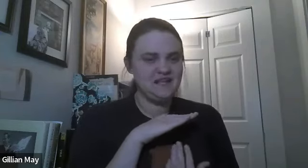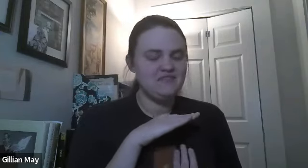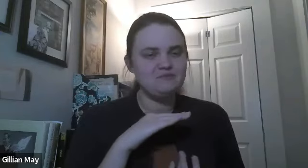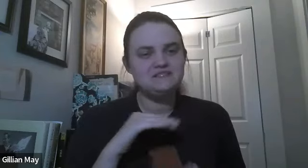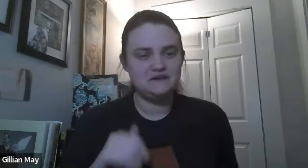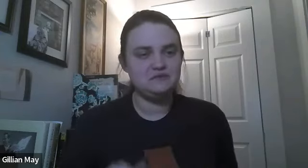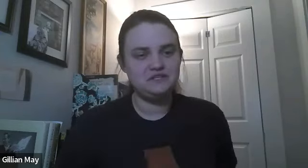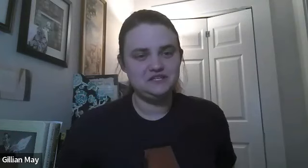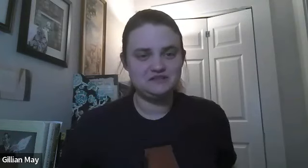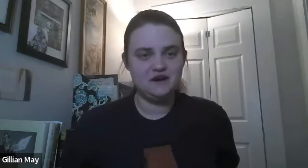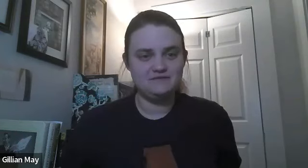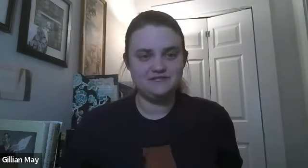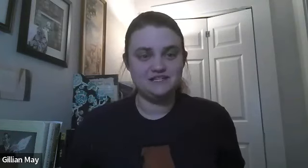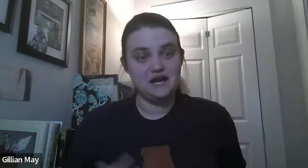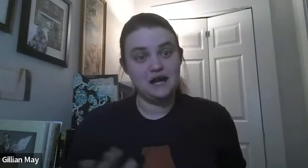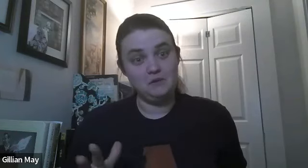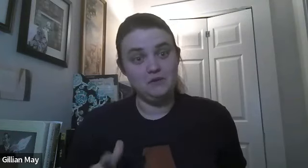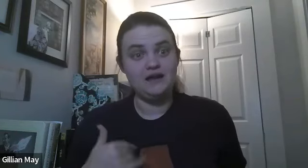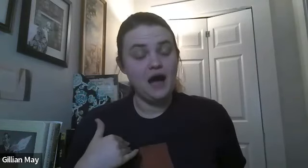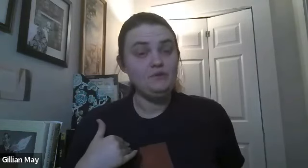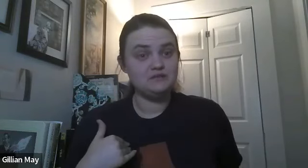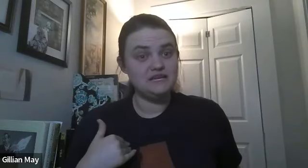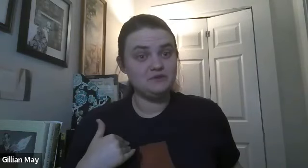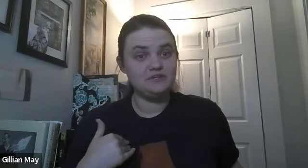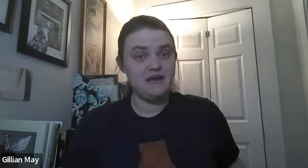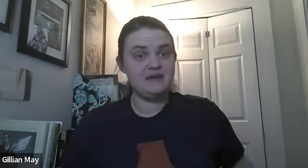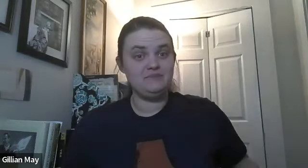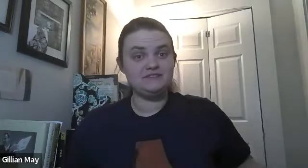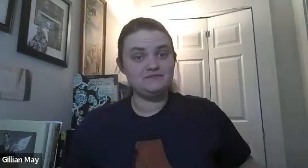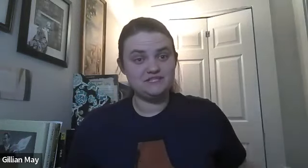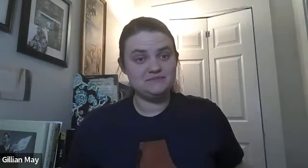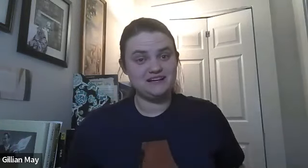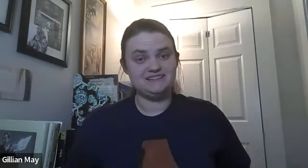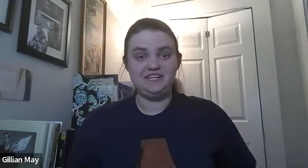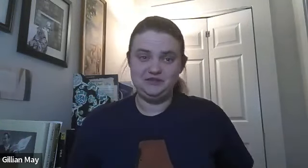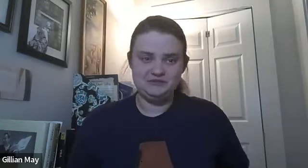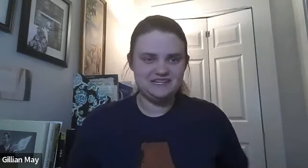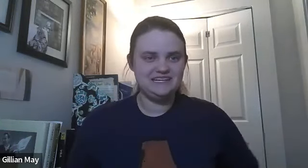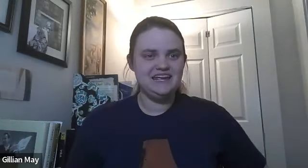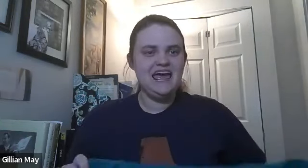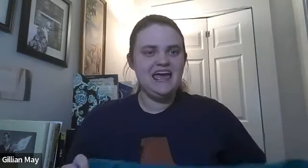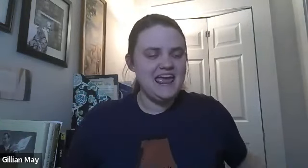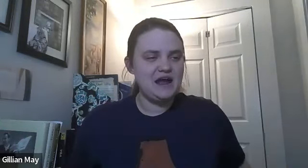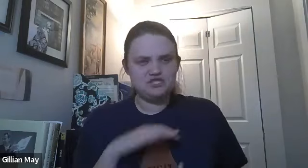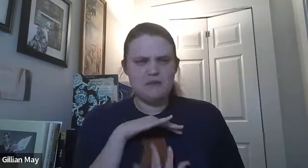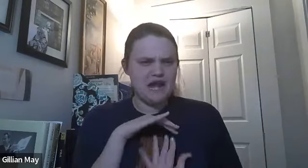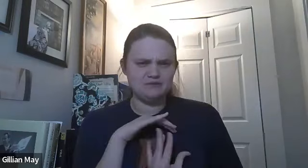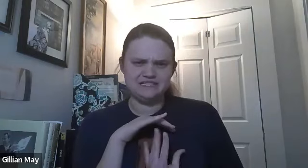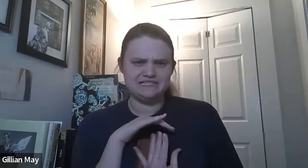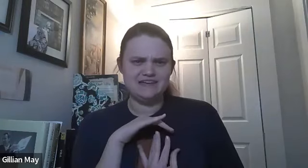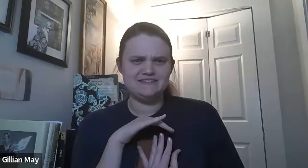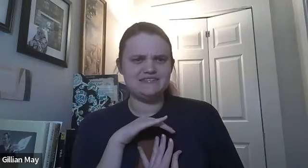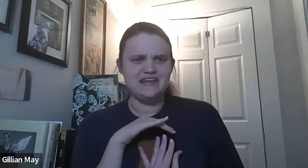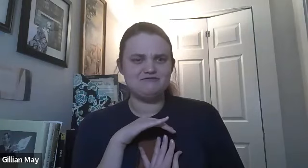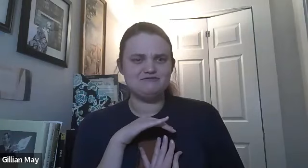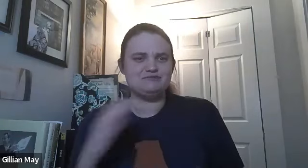That one's a fun one to use in conversation. I won't lie. I was one time really mad, but it was the first time I got to like use it. And I was so mad. I was like saying this. And then afterwards went,